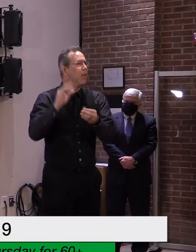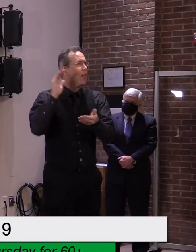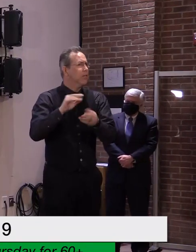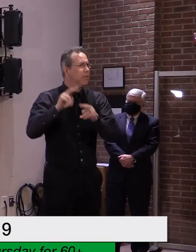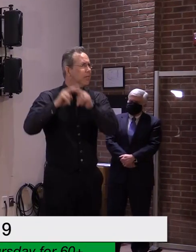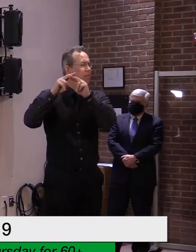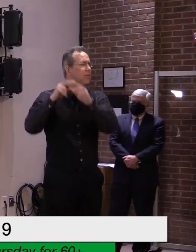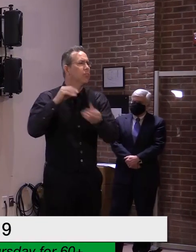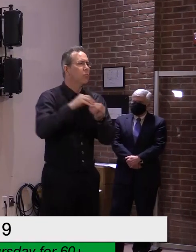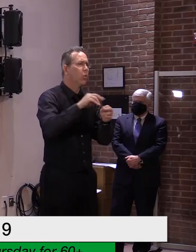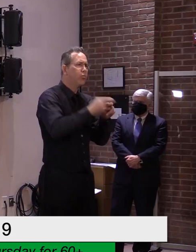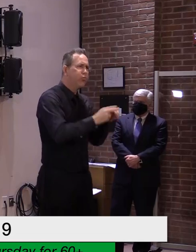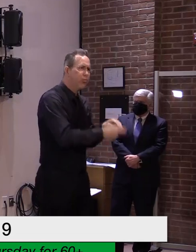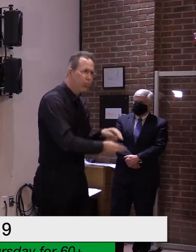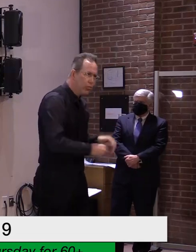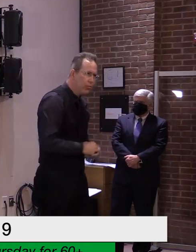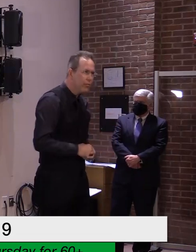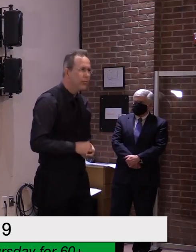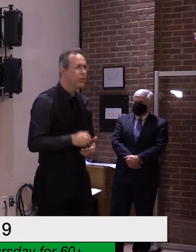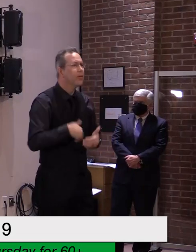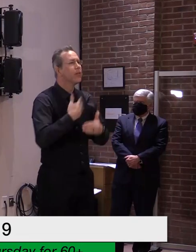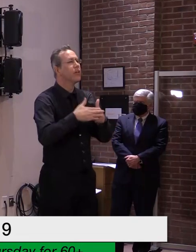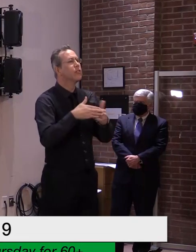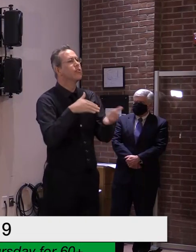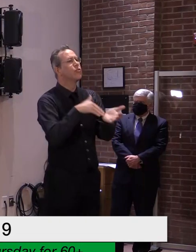would like to turn it over to Dr. Levine.